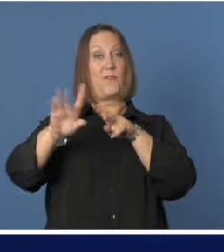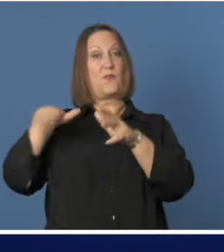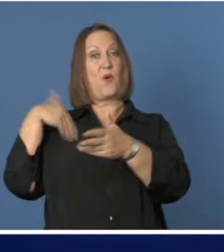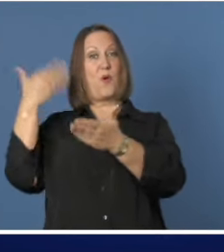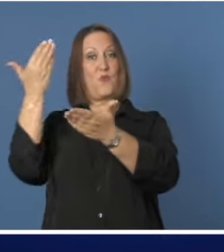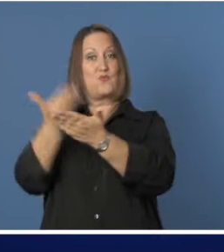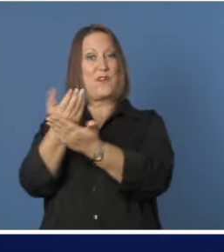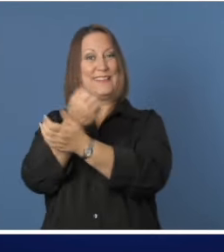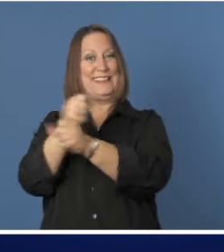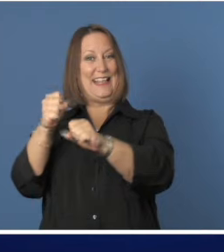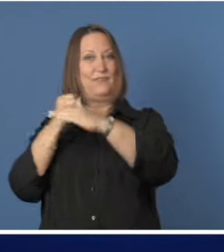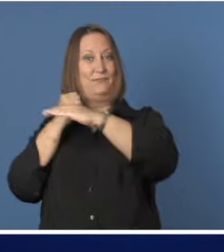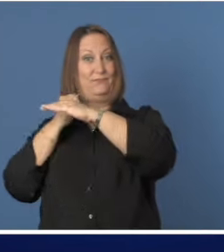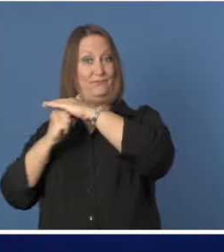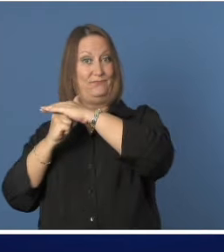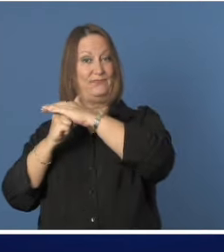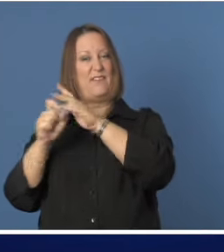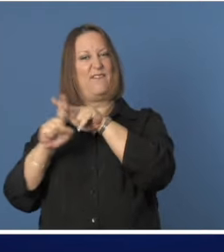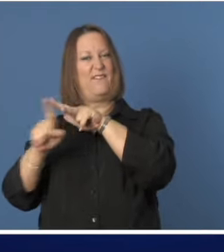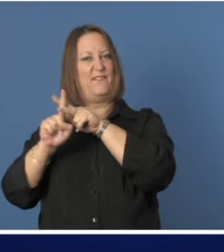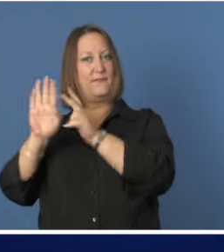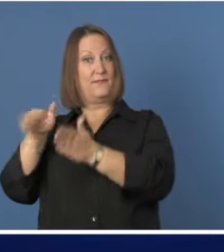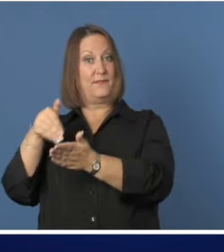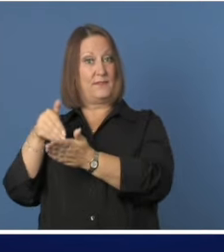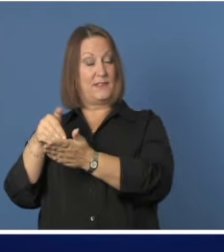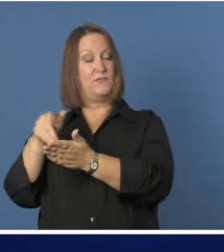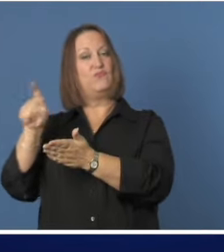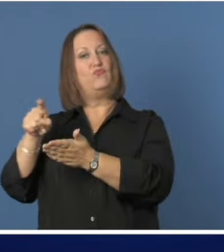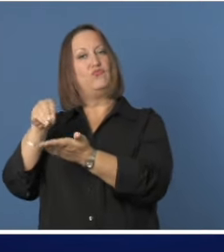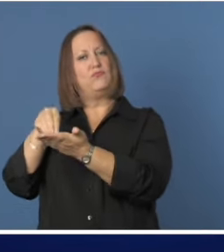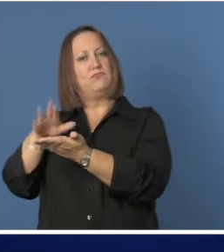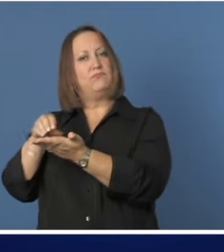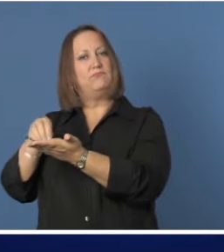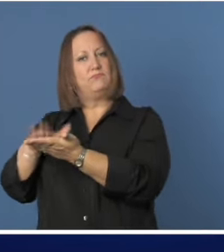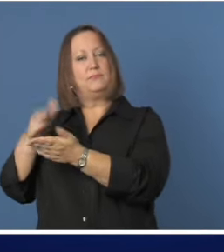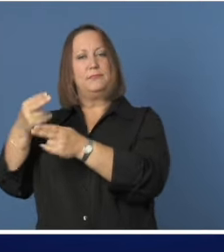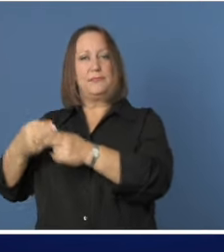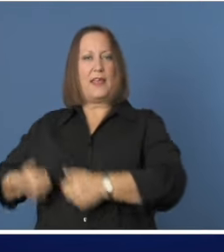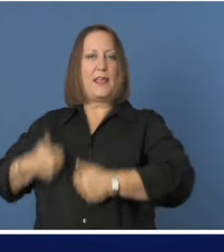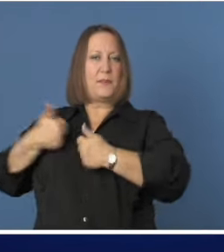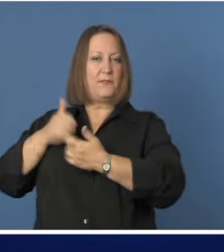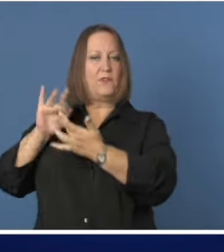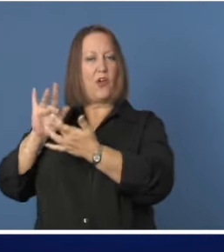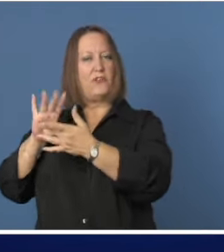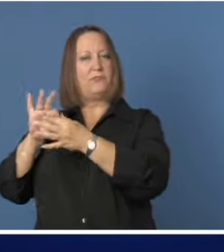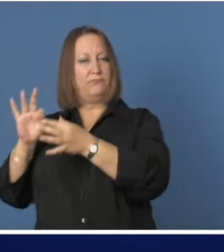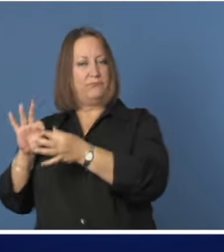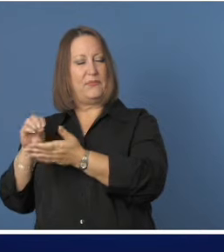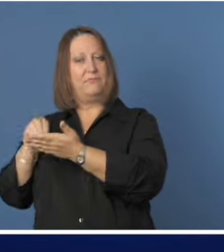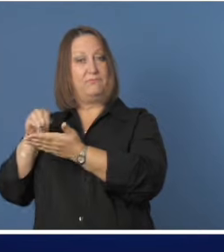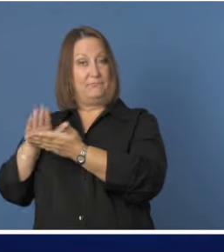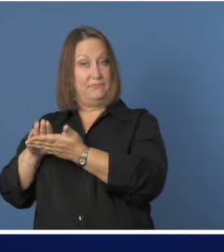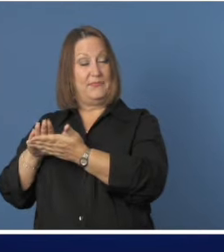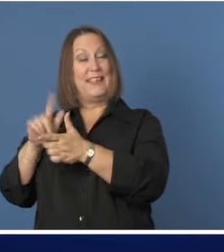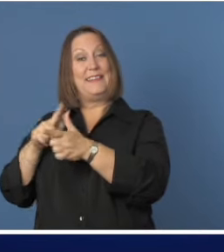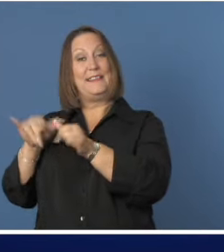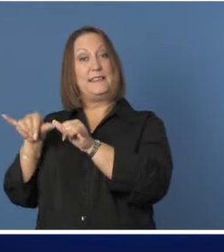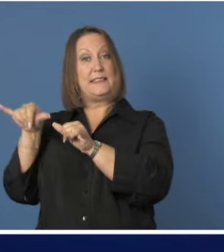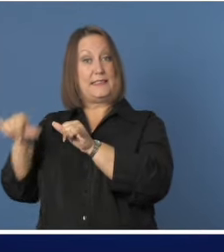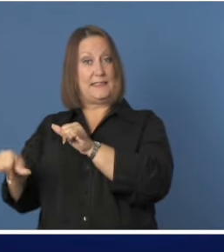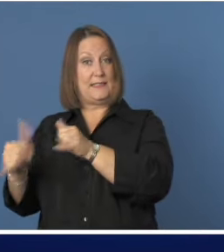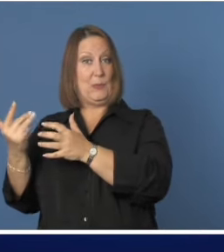Register at your designated evacuation center and remain there until informed you may leave.